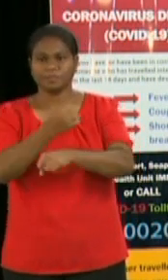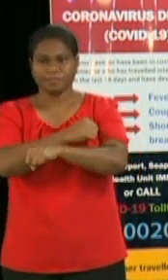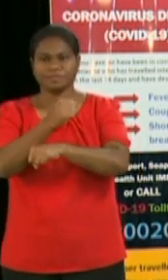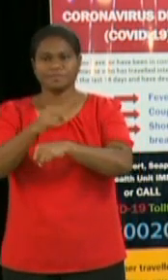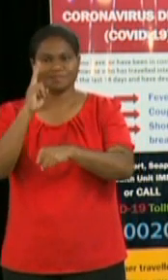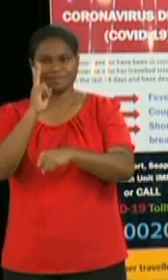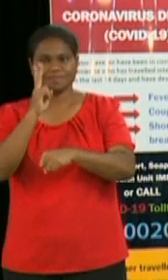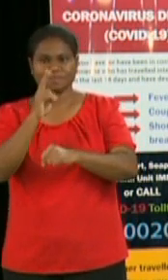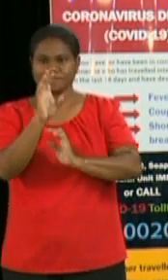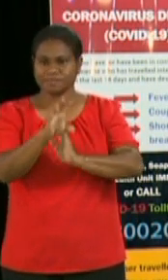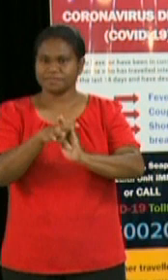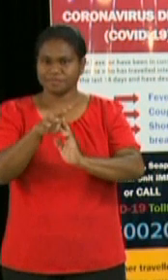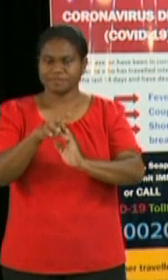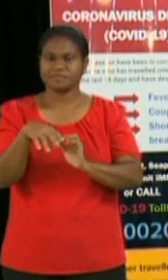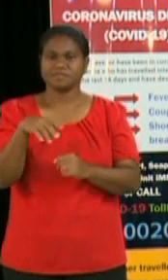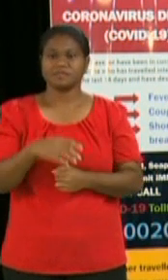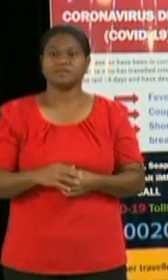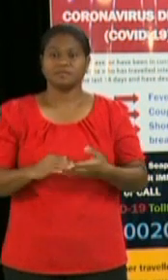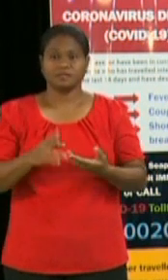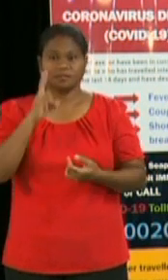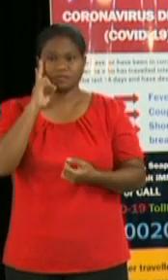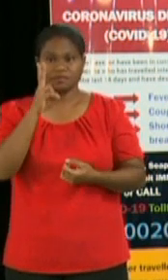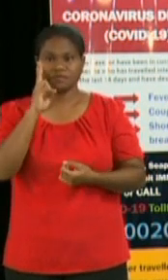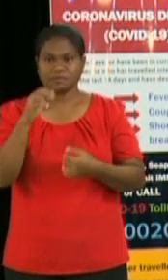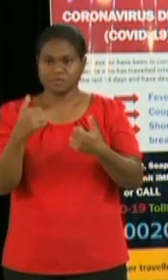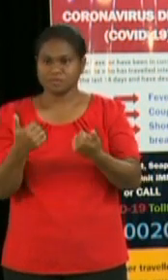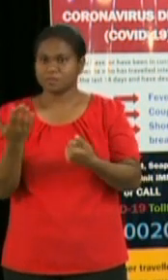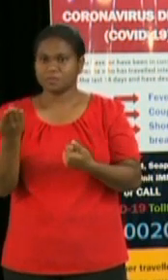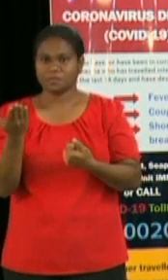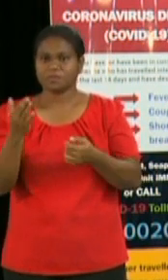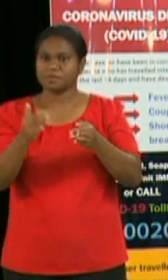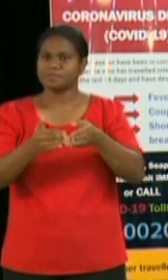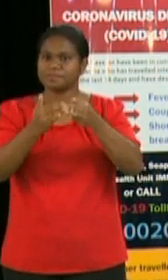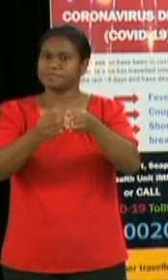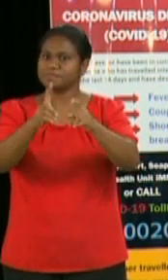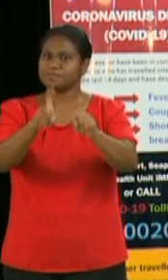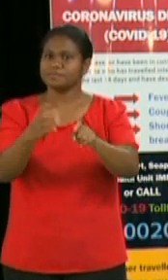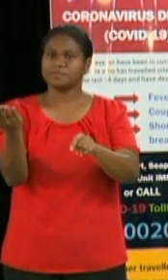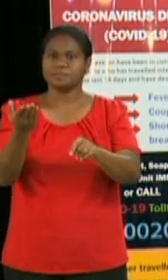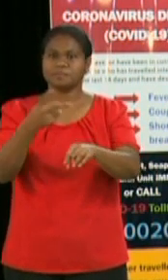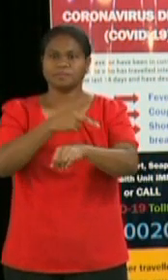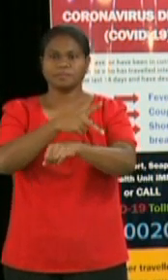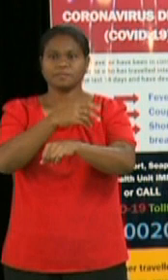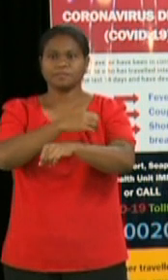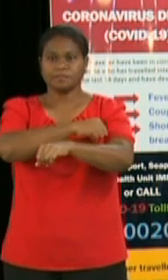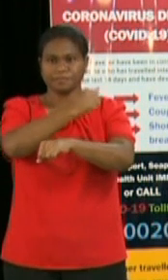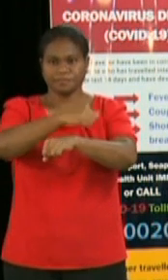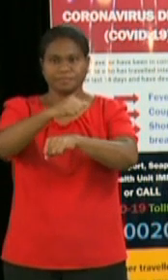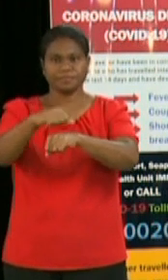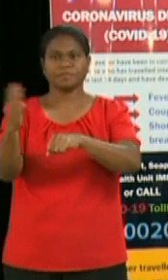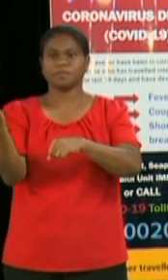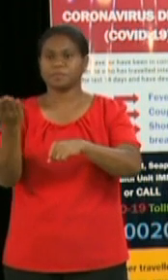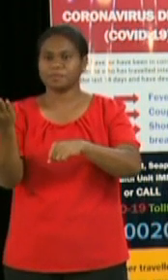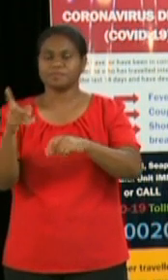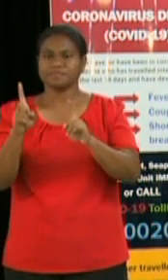us to continue to put under surveillance certain ships. We are cognizant of the